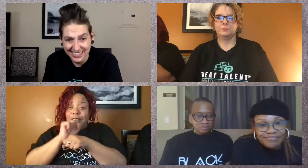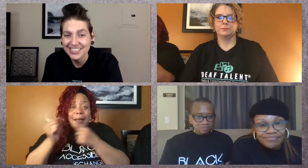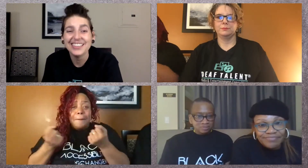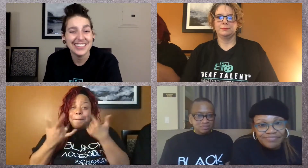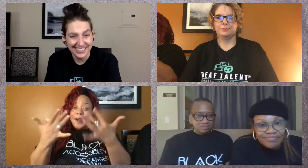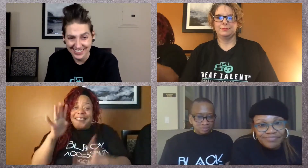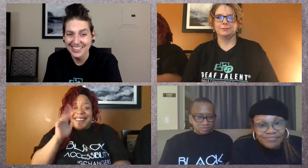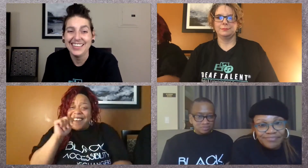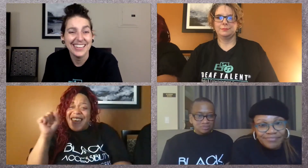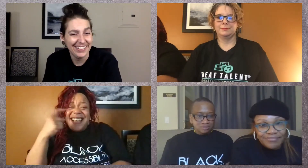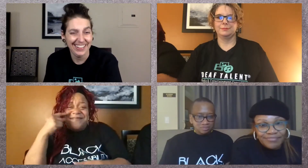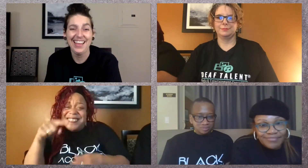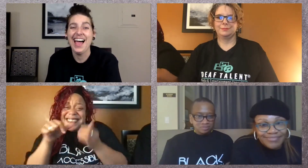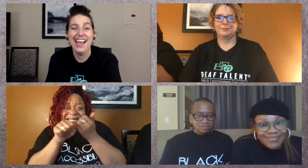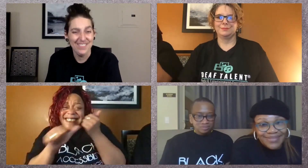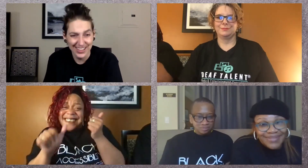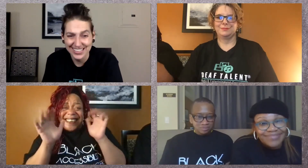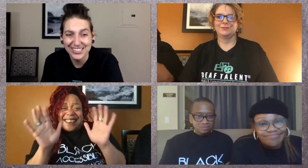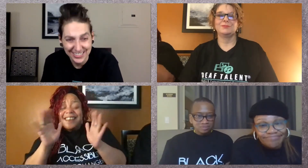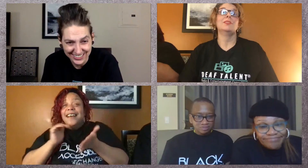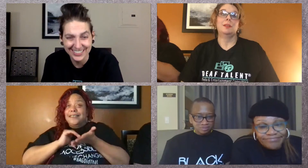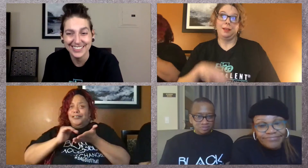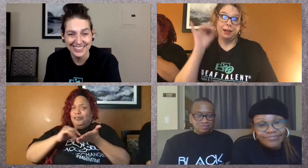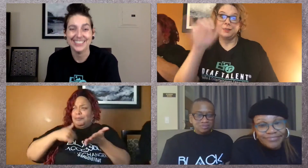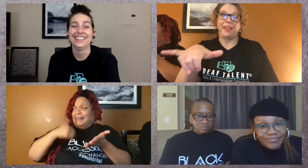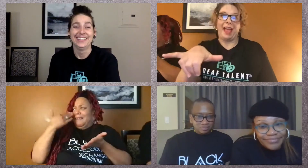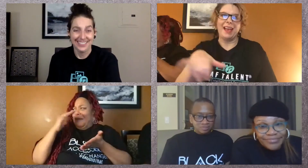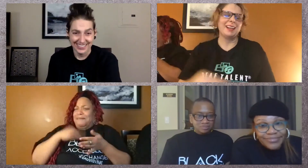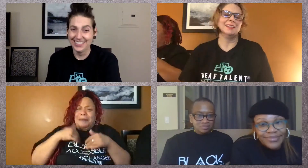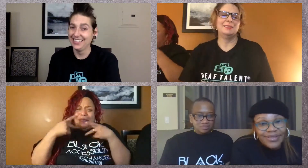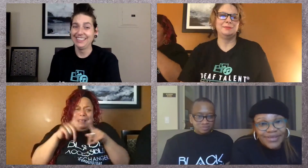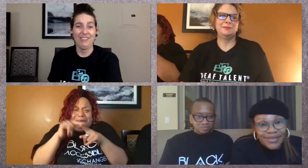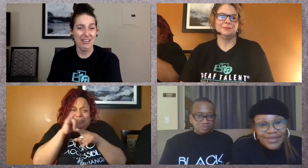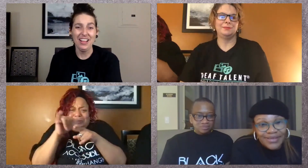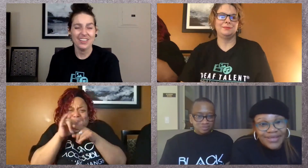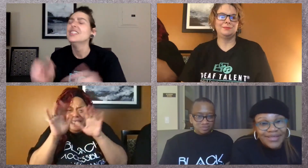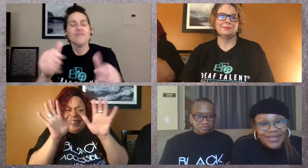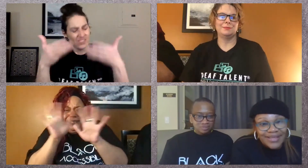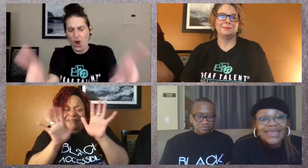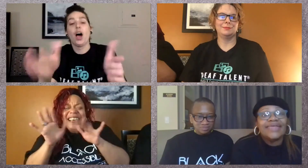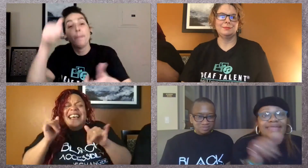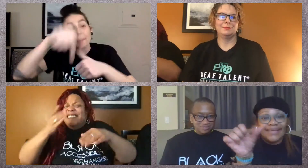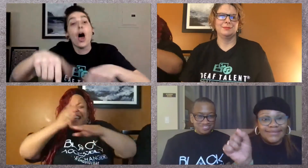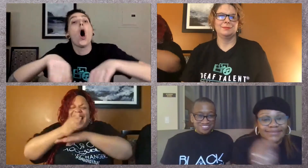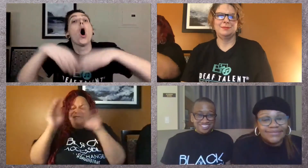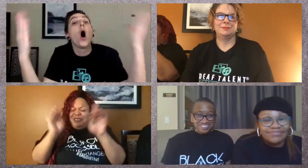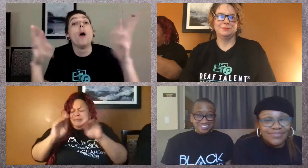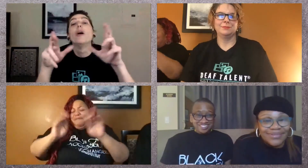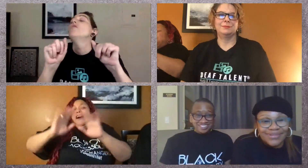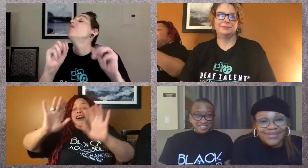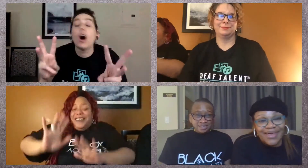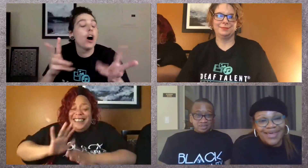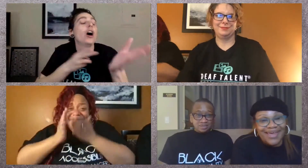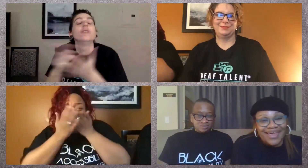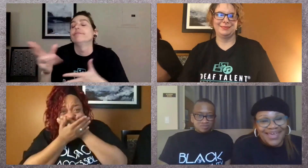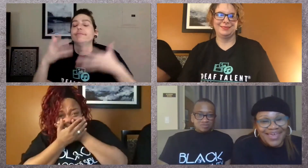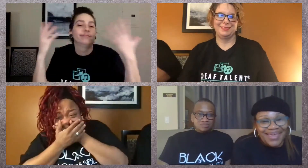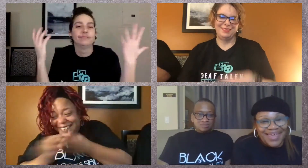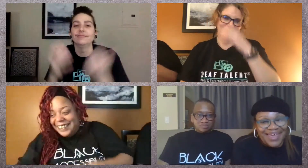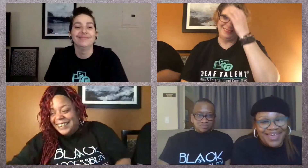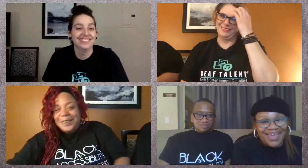I know you've been around for 30 years working it, and you've been through some shit. Sorry,